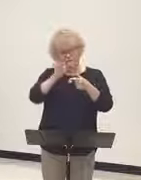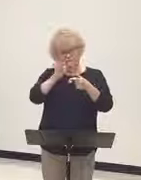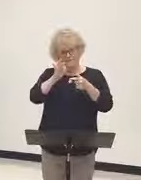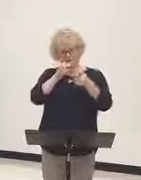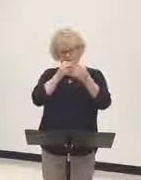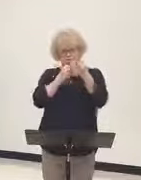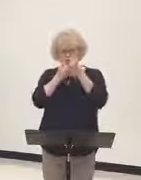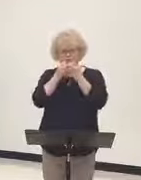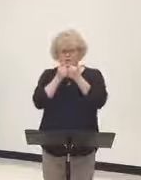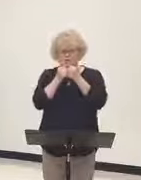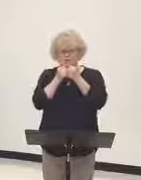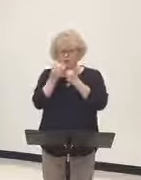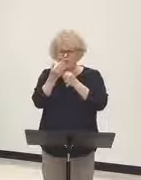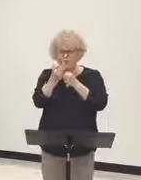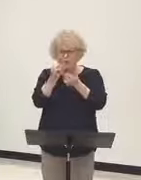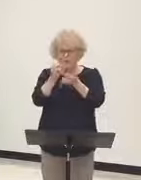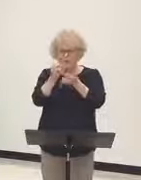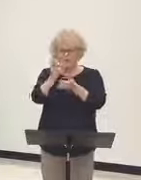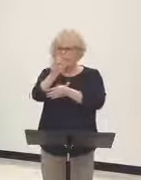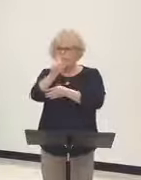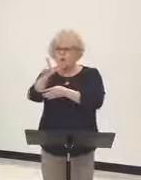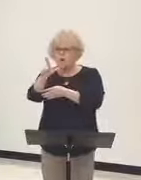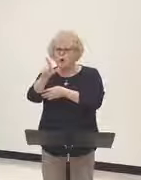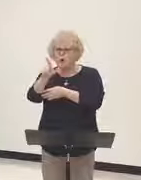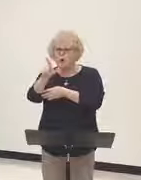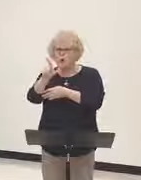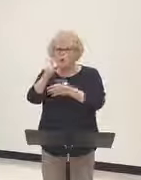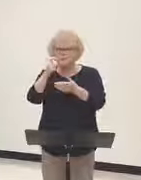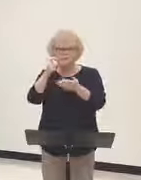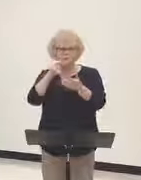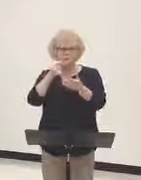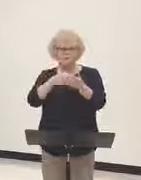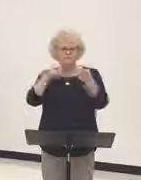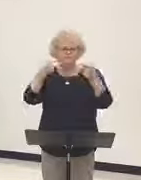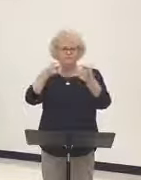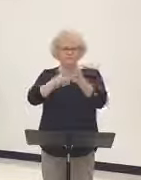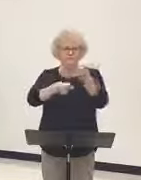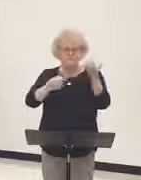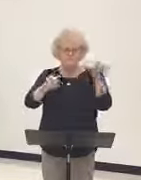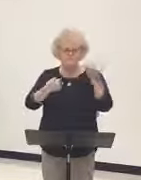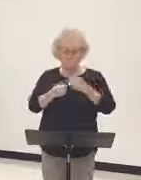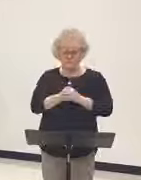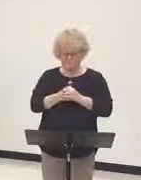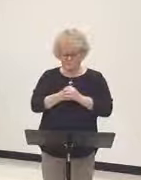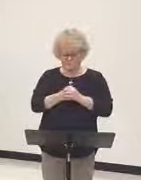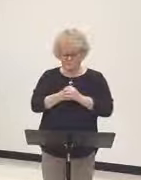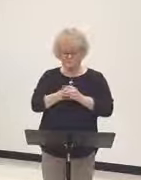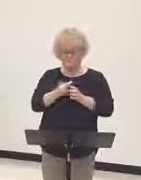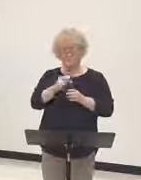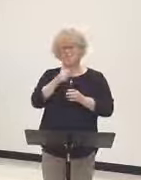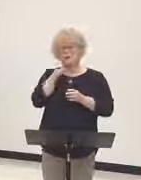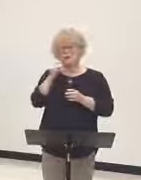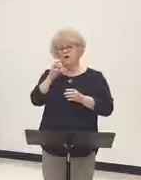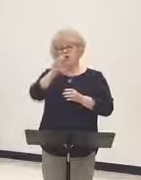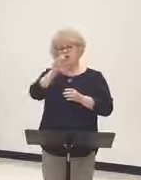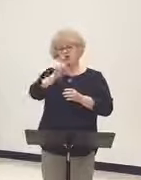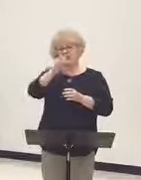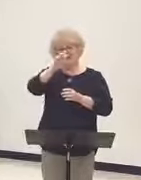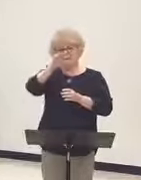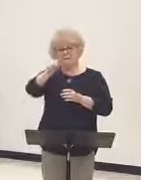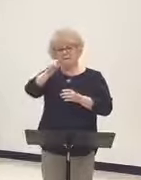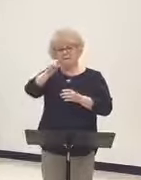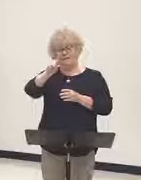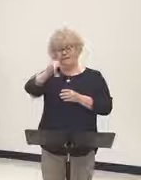treasure, that pearl of great price. Father Cizek definitely